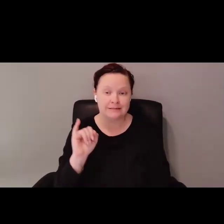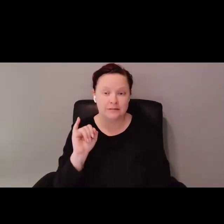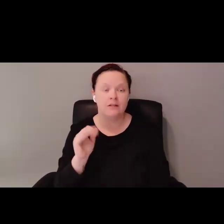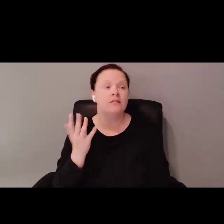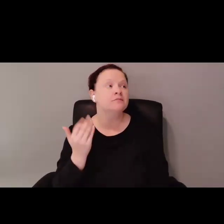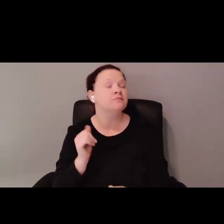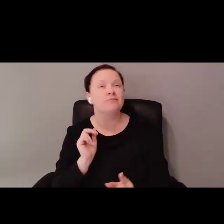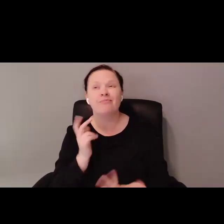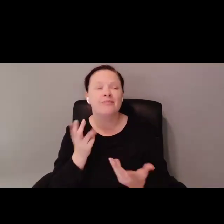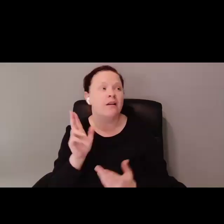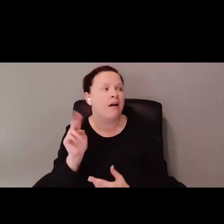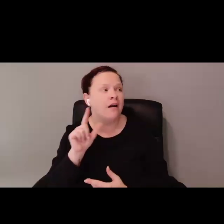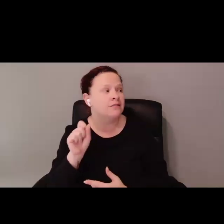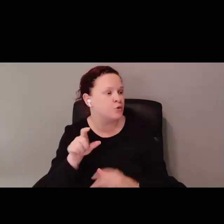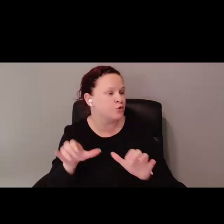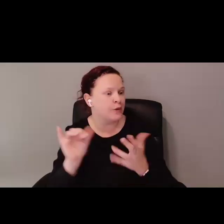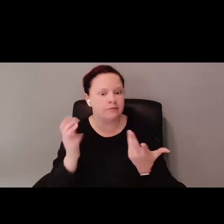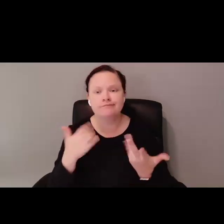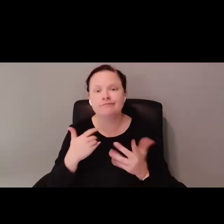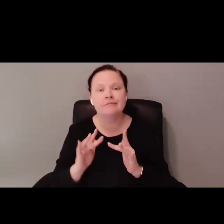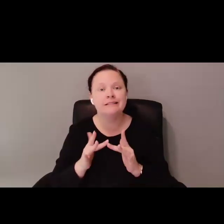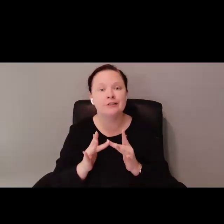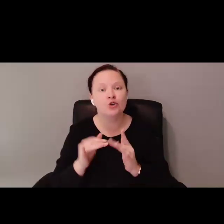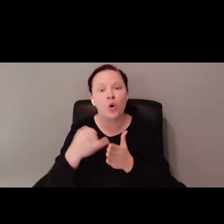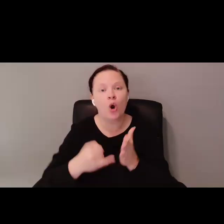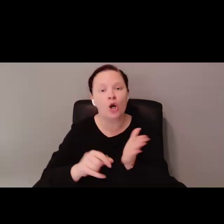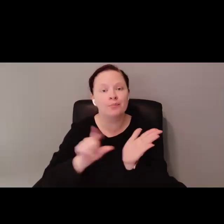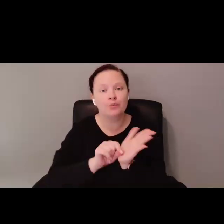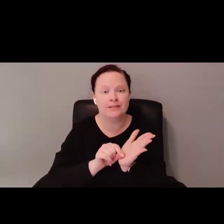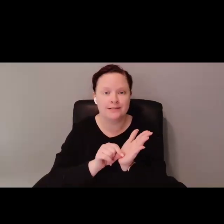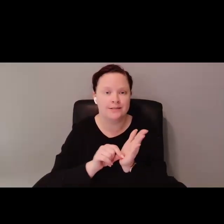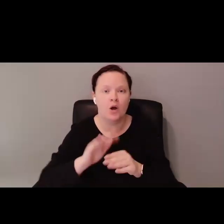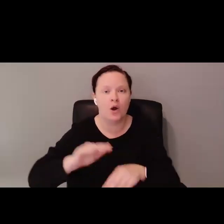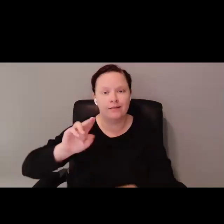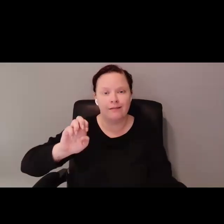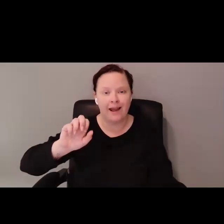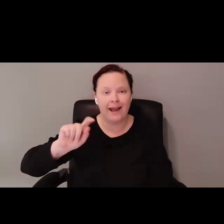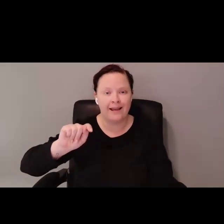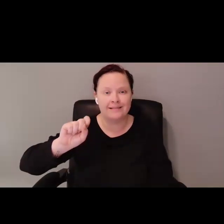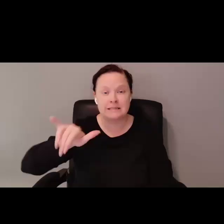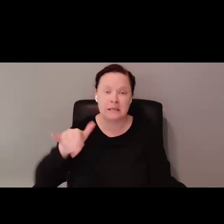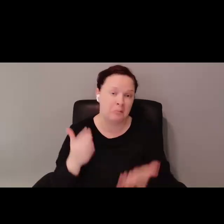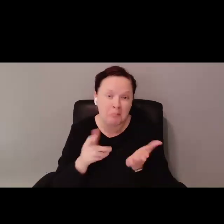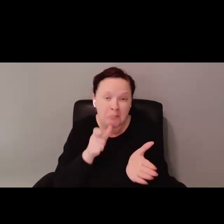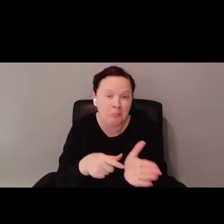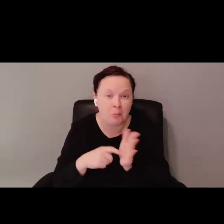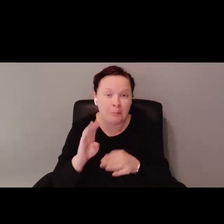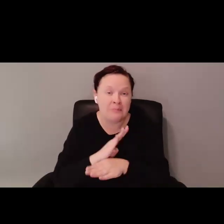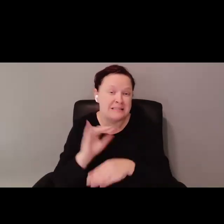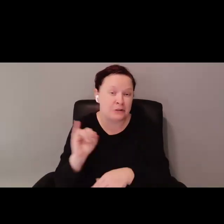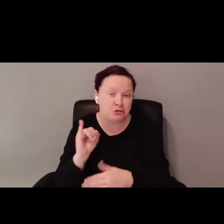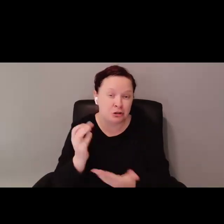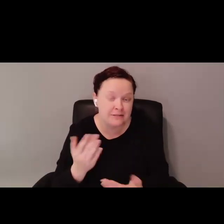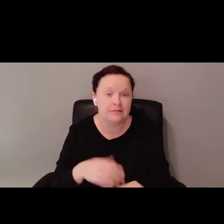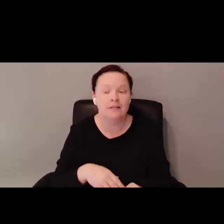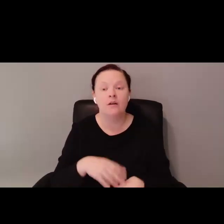doing, a digital prints of your art and you're selling them on Etsy. Like maybe you don't need, or